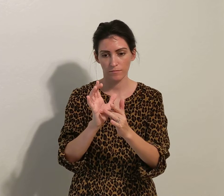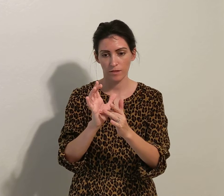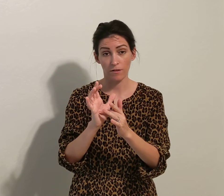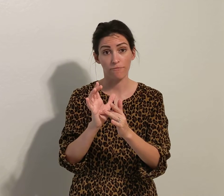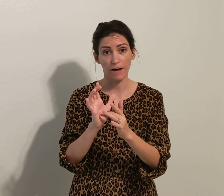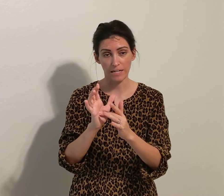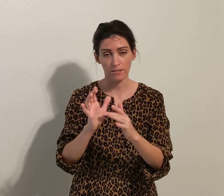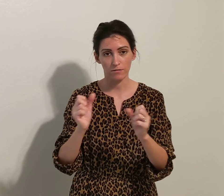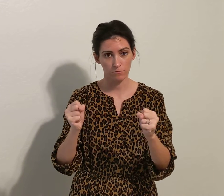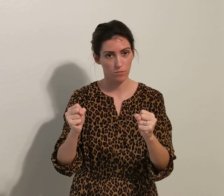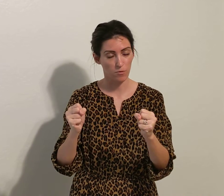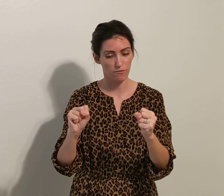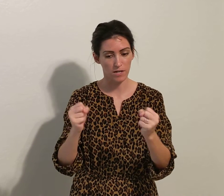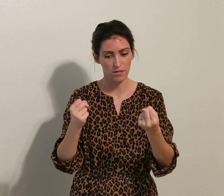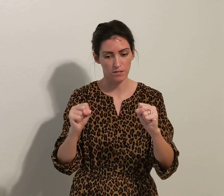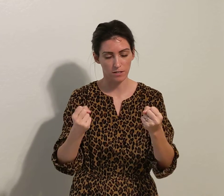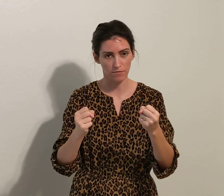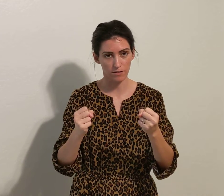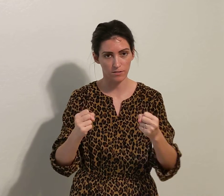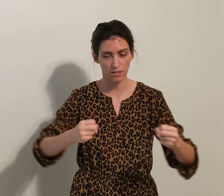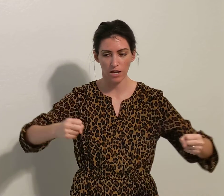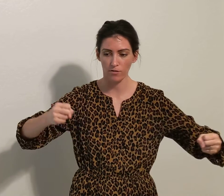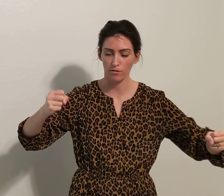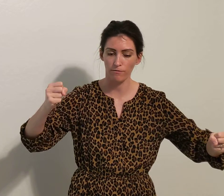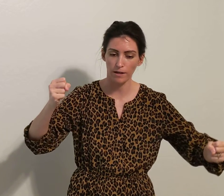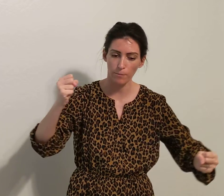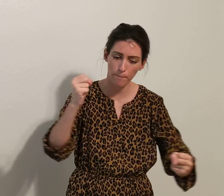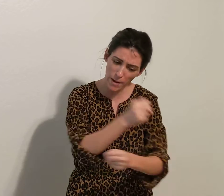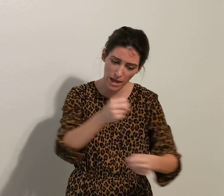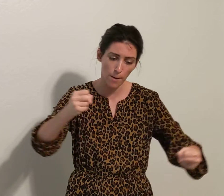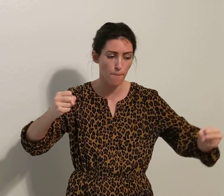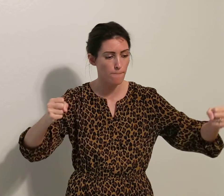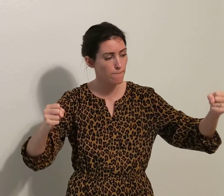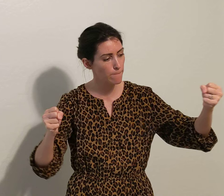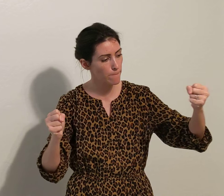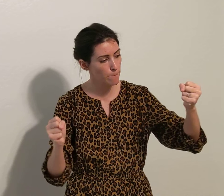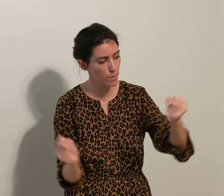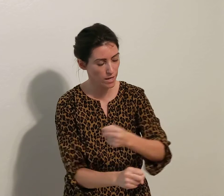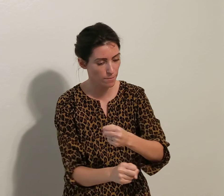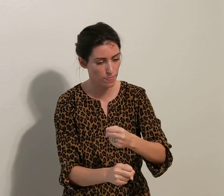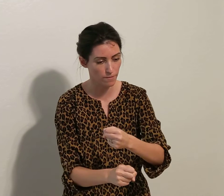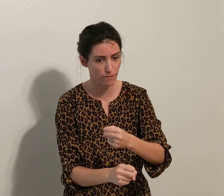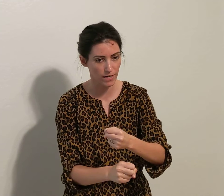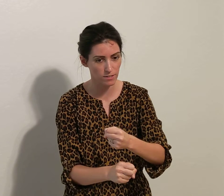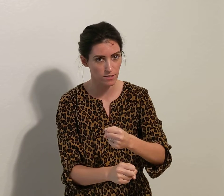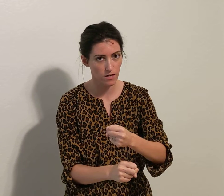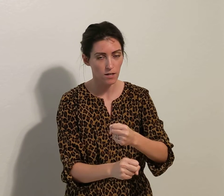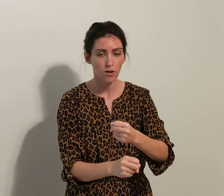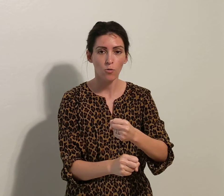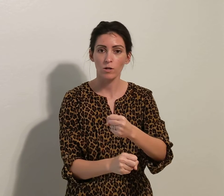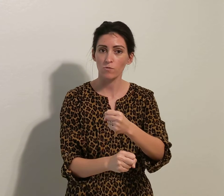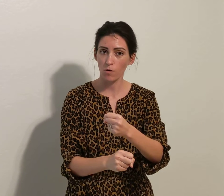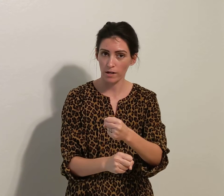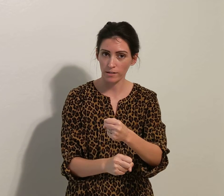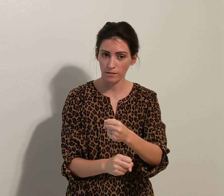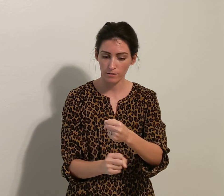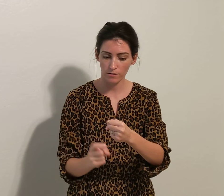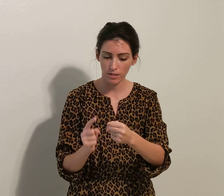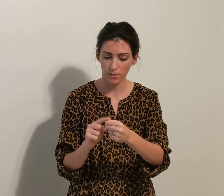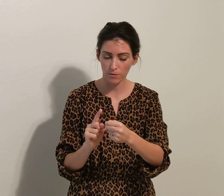The fight, remember fight, you're going to take your fists and you're going to fight. Bam! Bam! The fight was won. Keep this